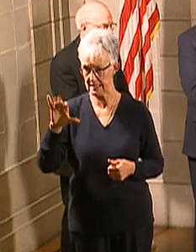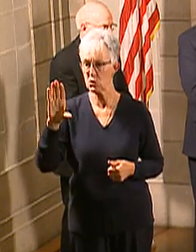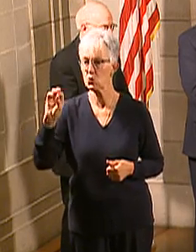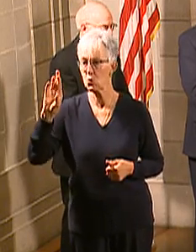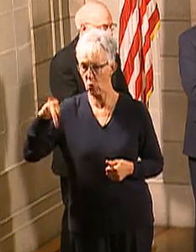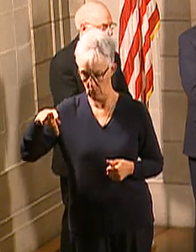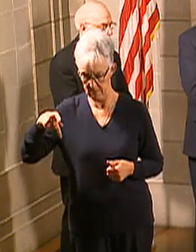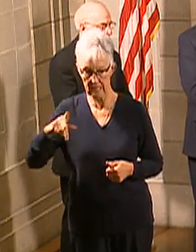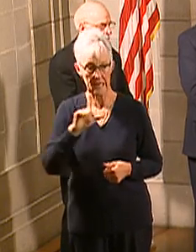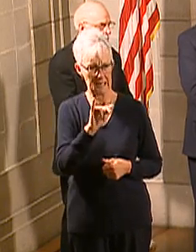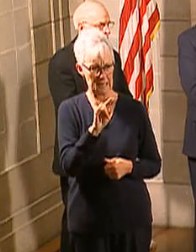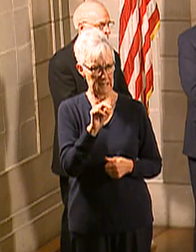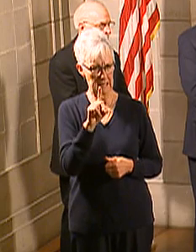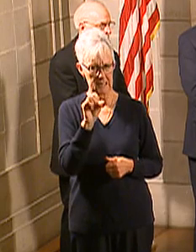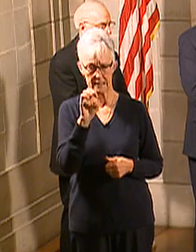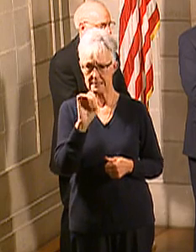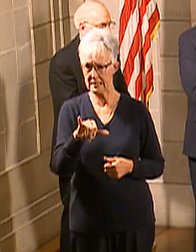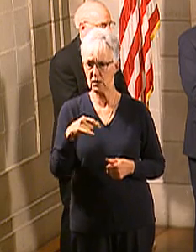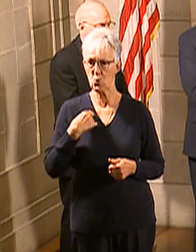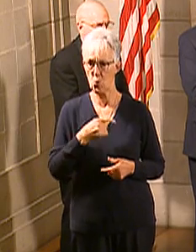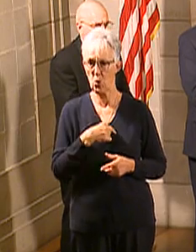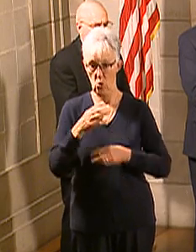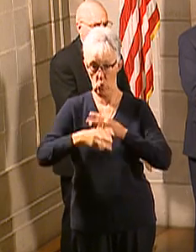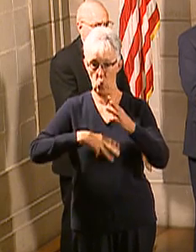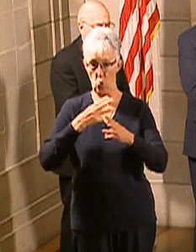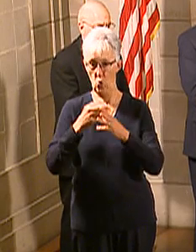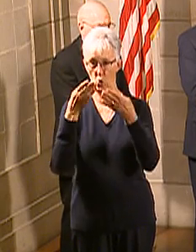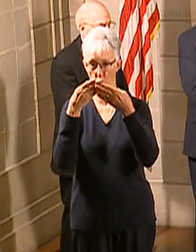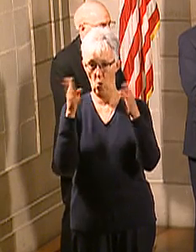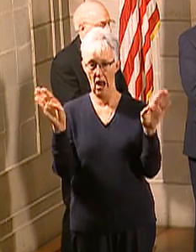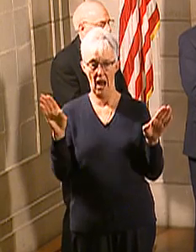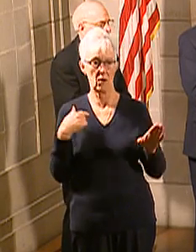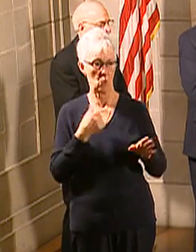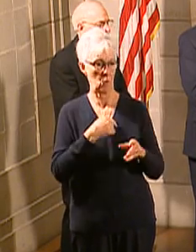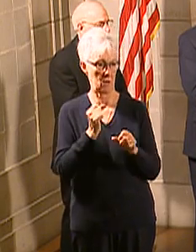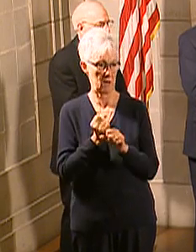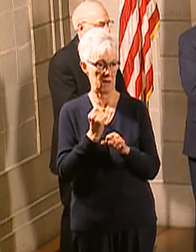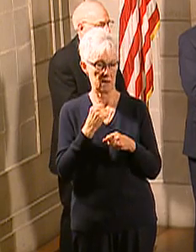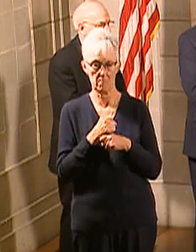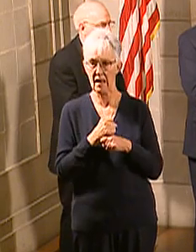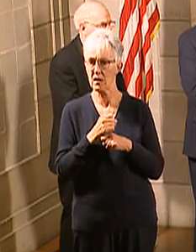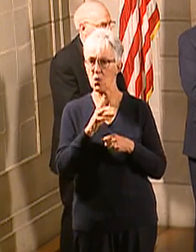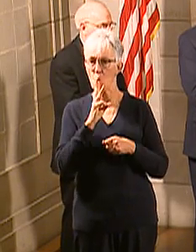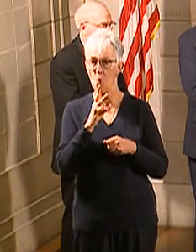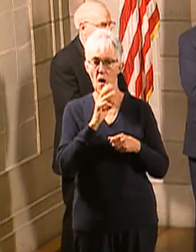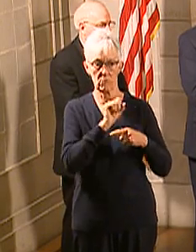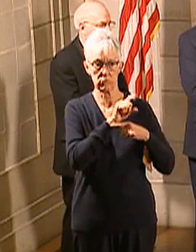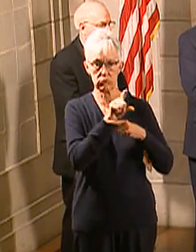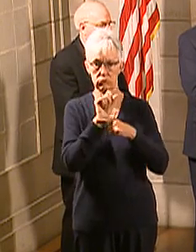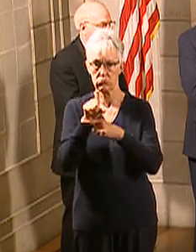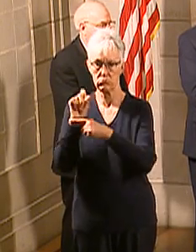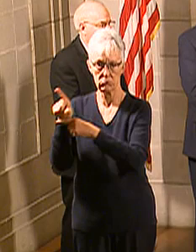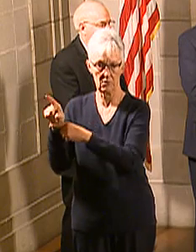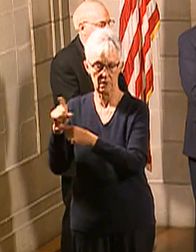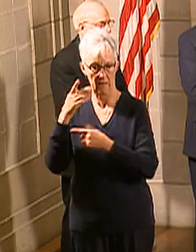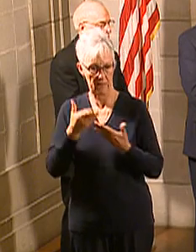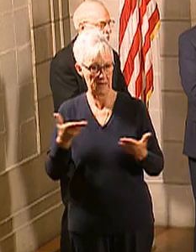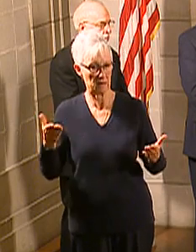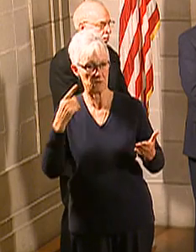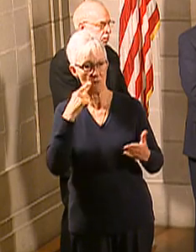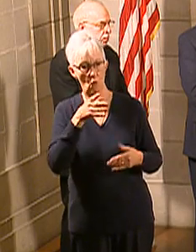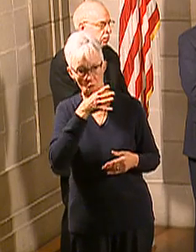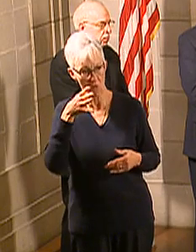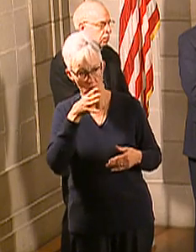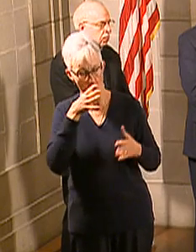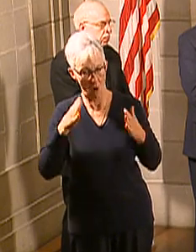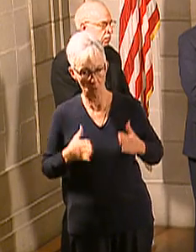don't know, Lindsay Corporation is a global manufacturer of irrigation products and road safety products for our customers around the world.